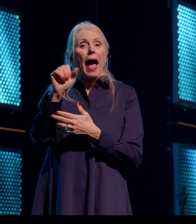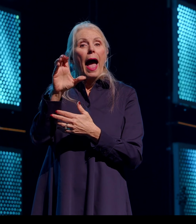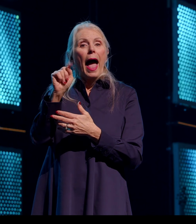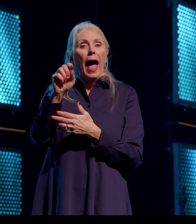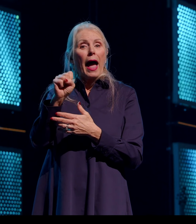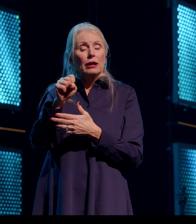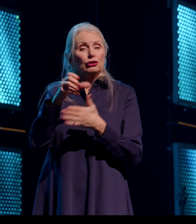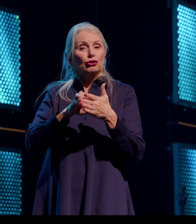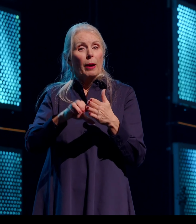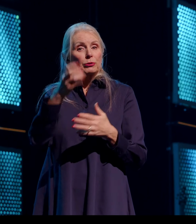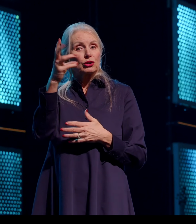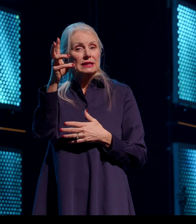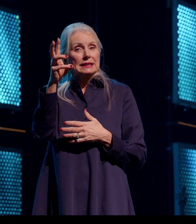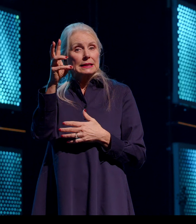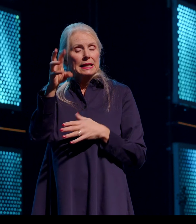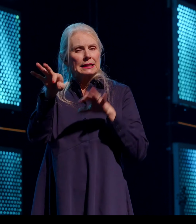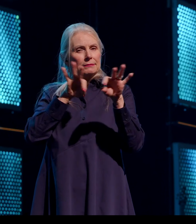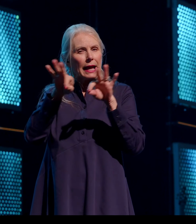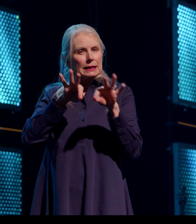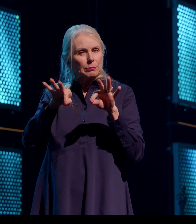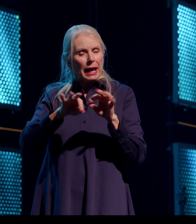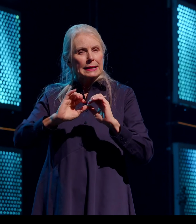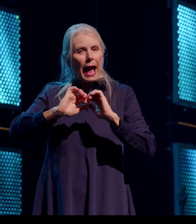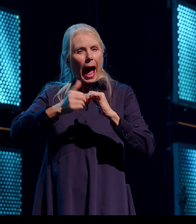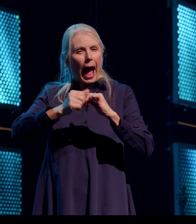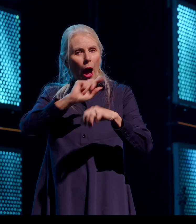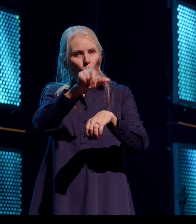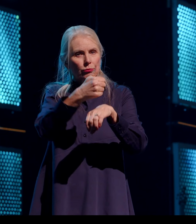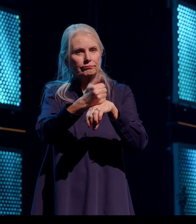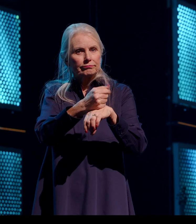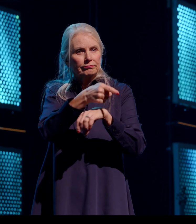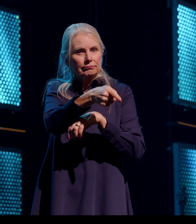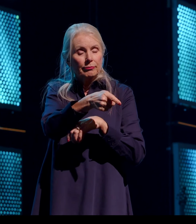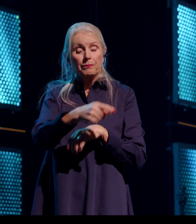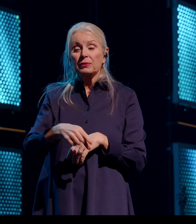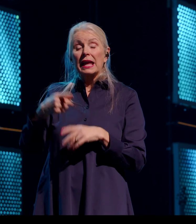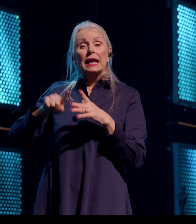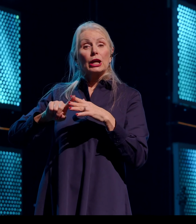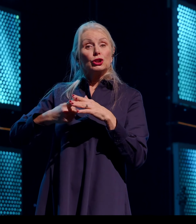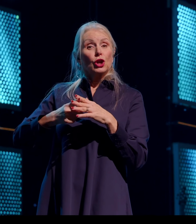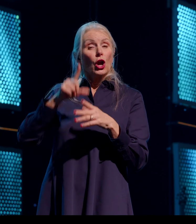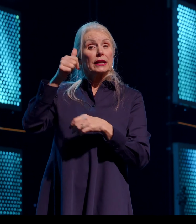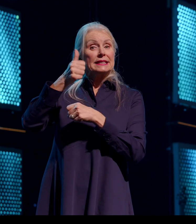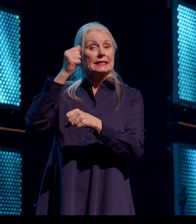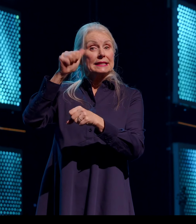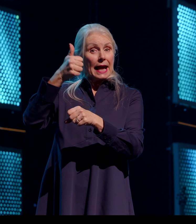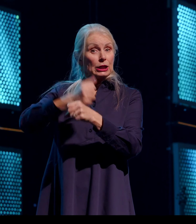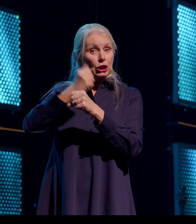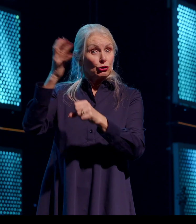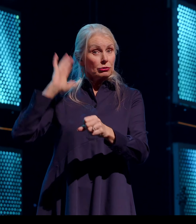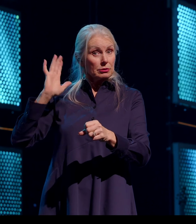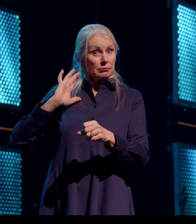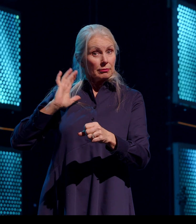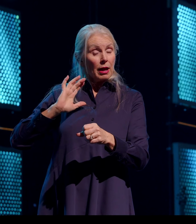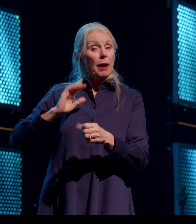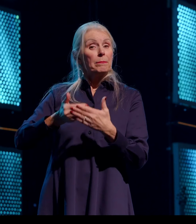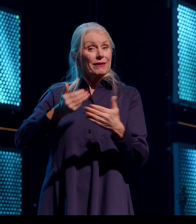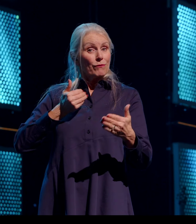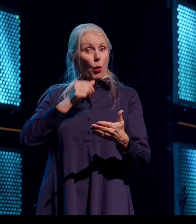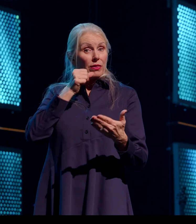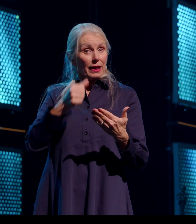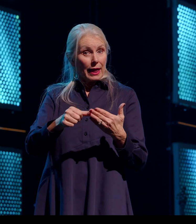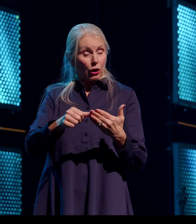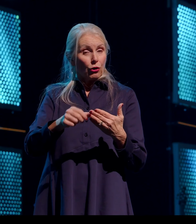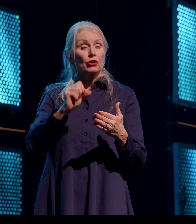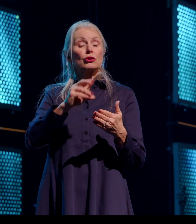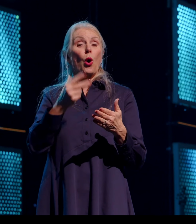the information and details of how the Church of Philippi started. It started 10 years earlier from when this letter was written. So we'll be